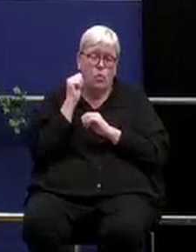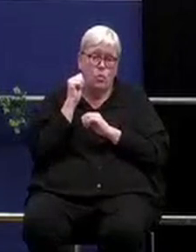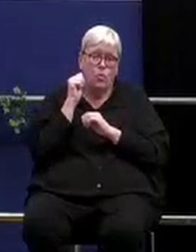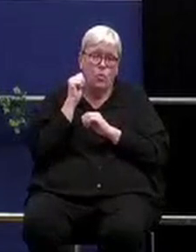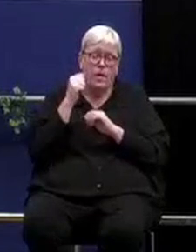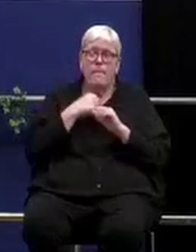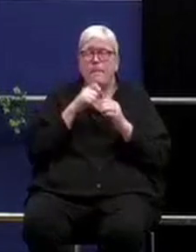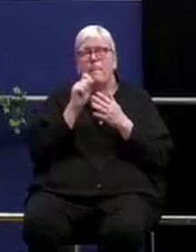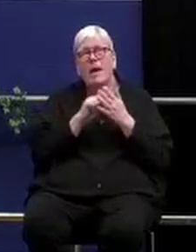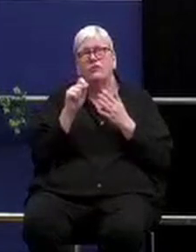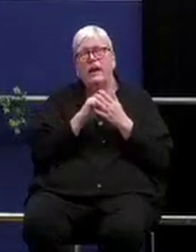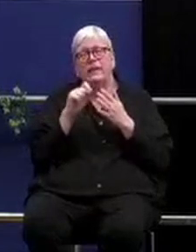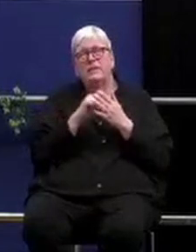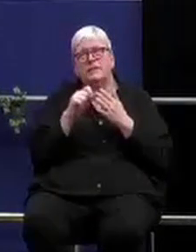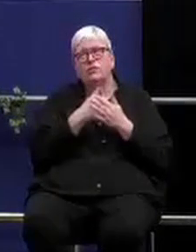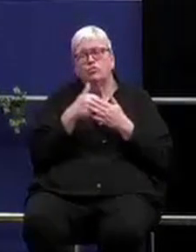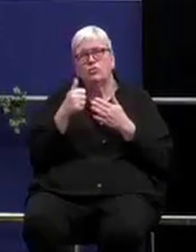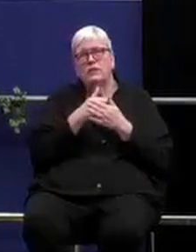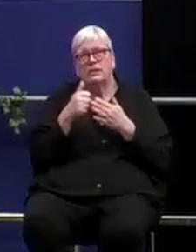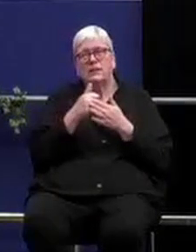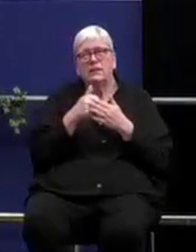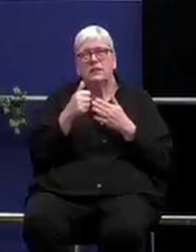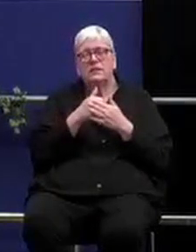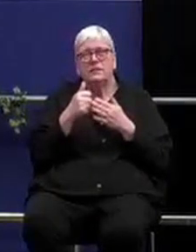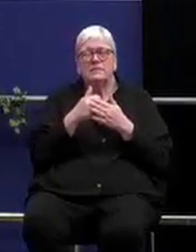My writing routine varies day to day.